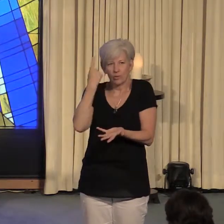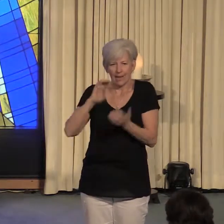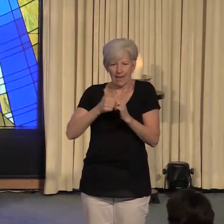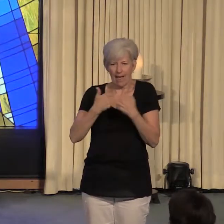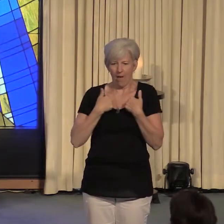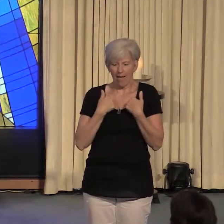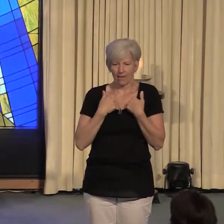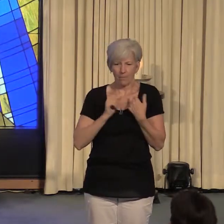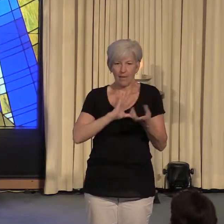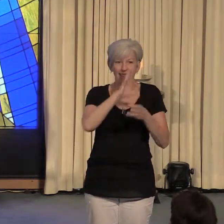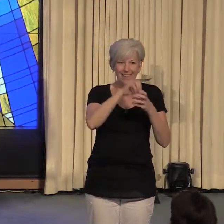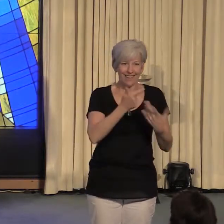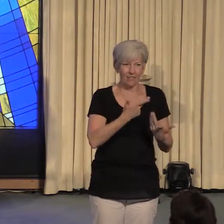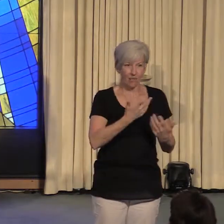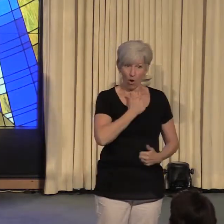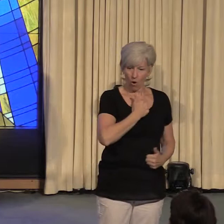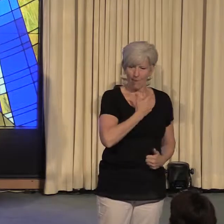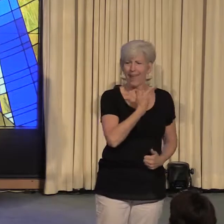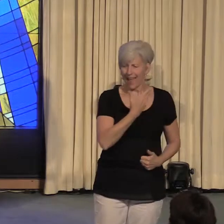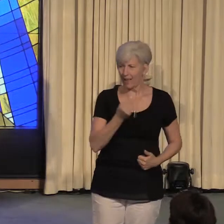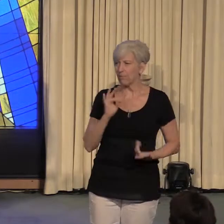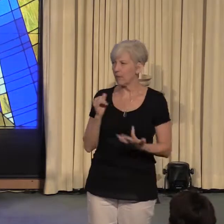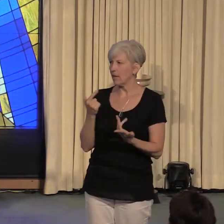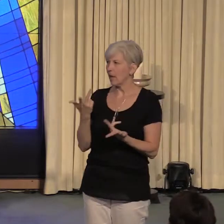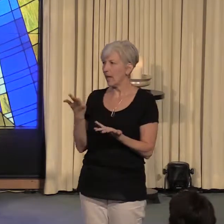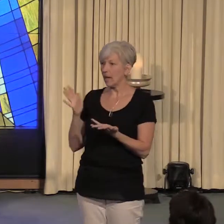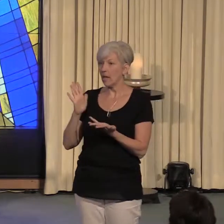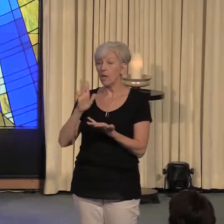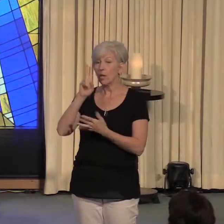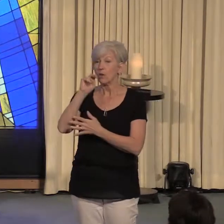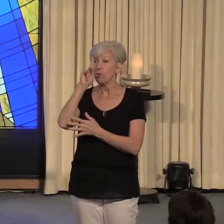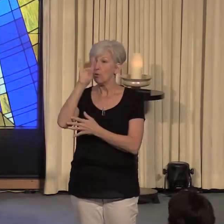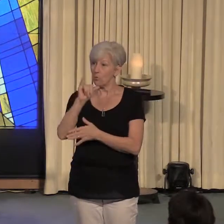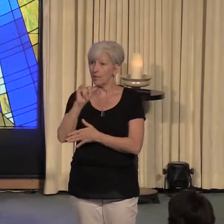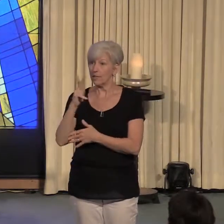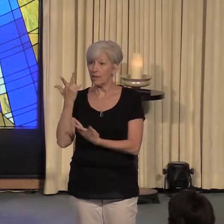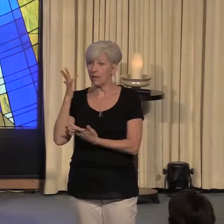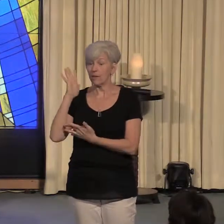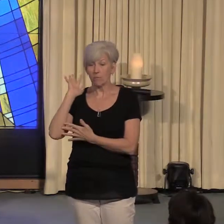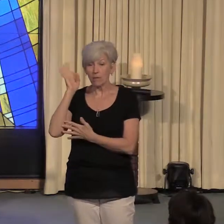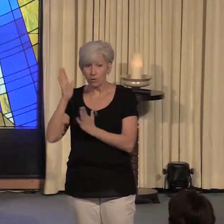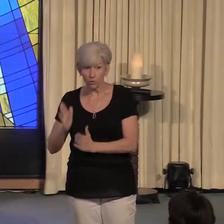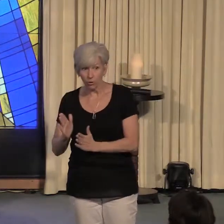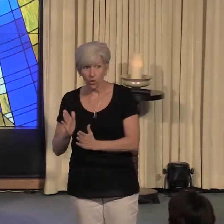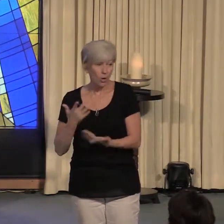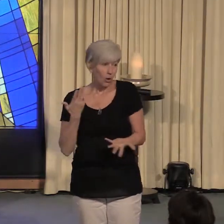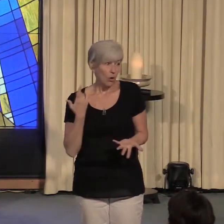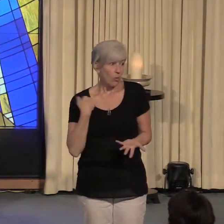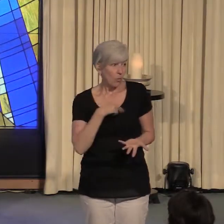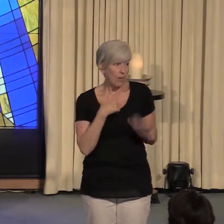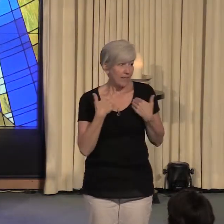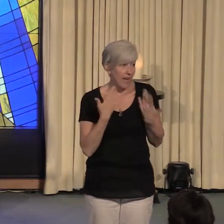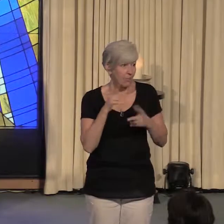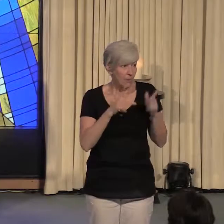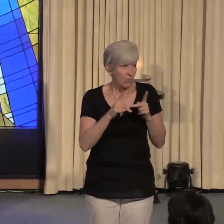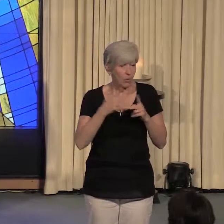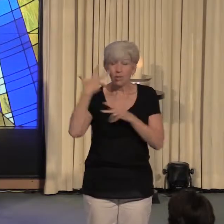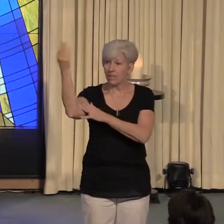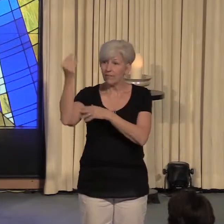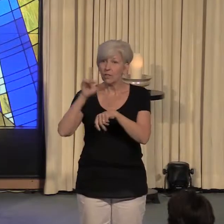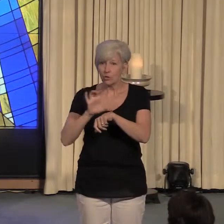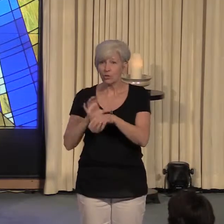Army and be a Unity minister. We've even had people leave this church, which is a shame. But you